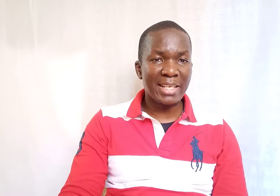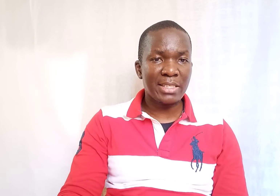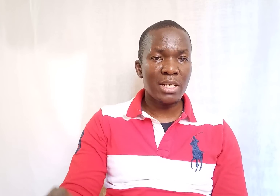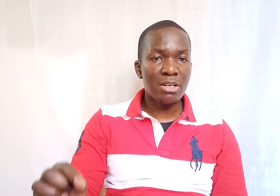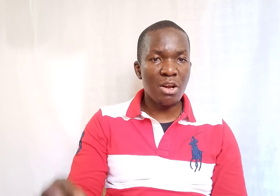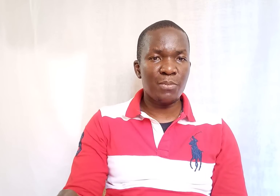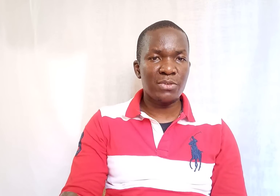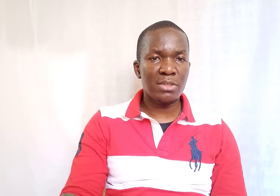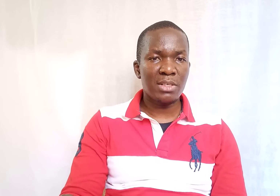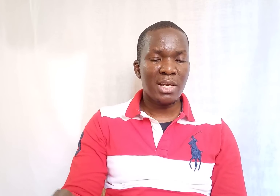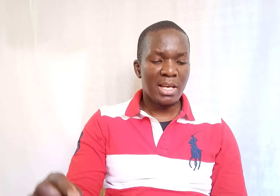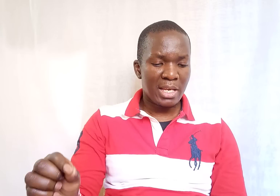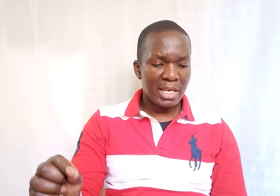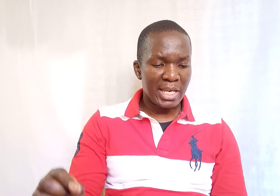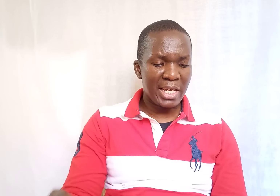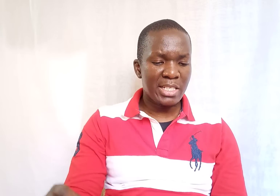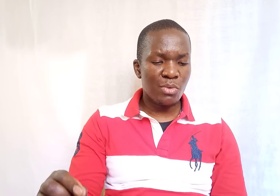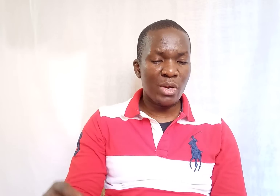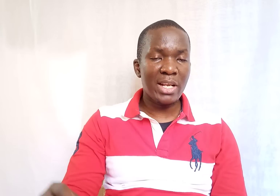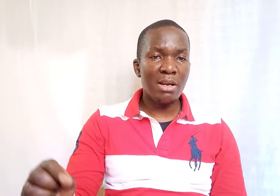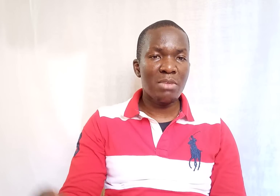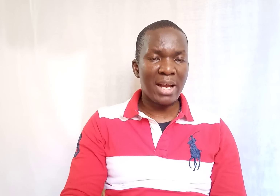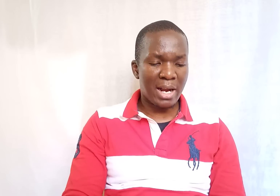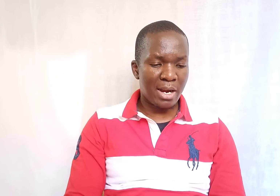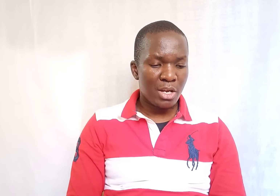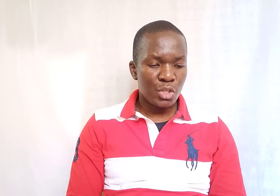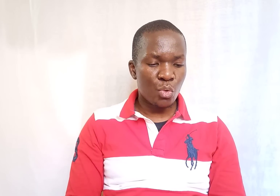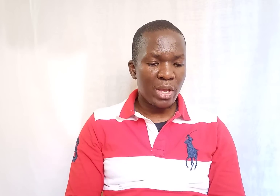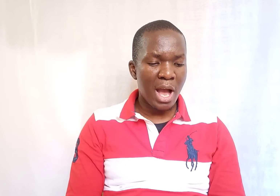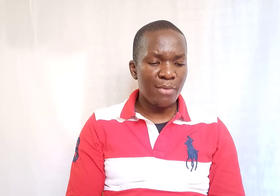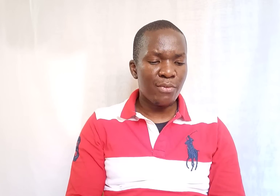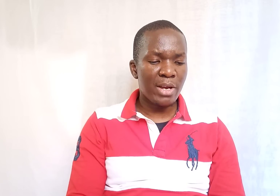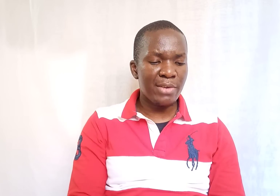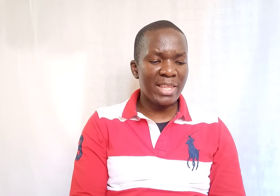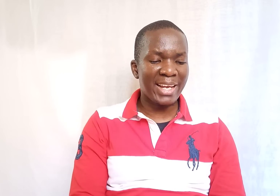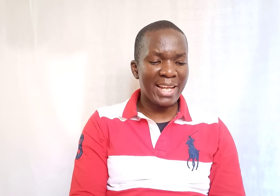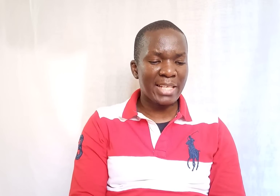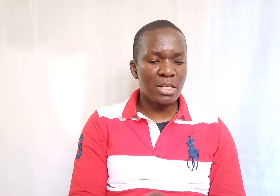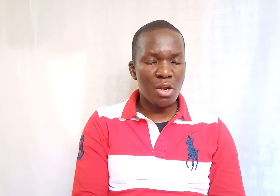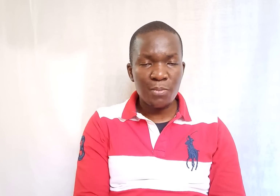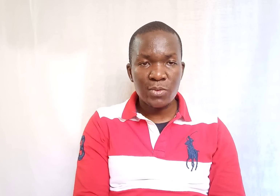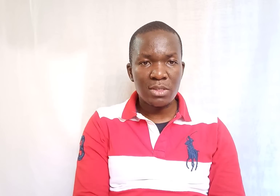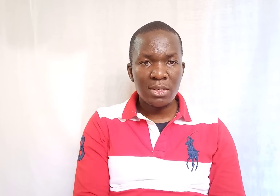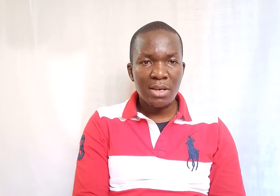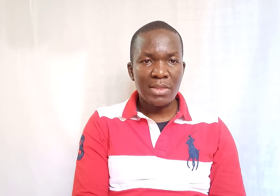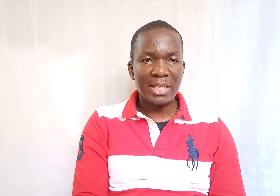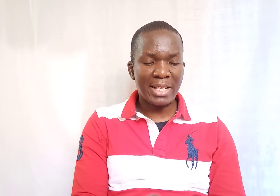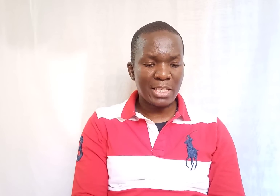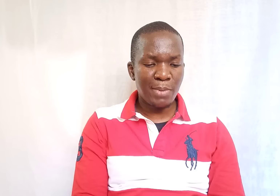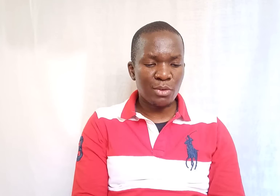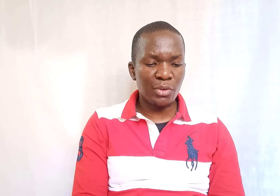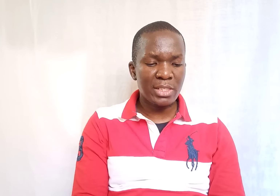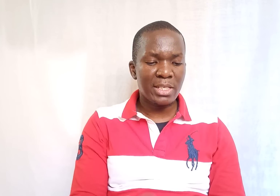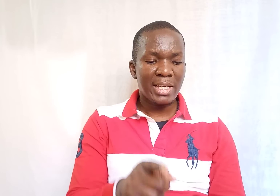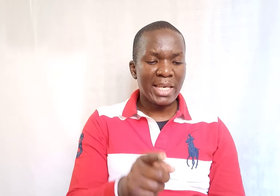glass drops, it will break. So we have, if the glass drops, then the last part of it, it